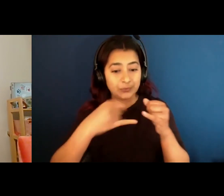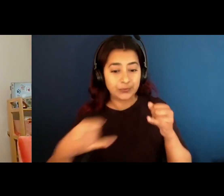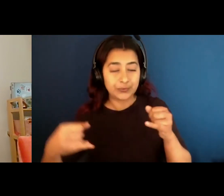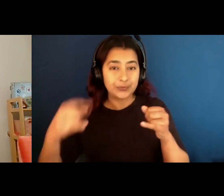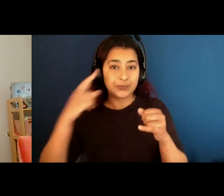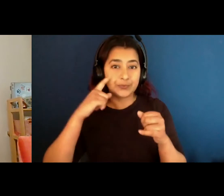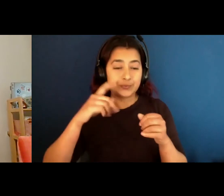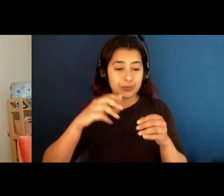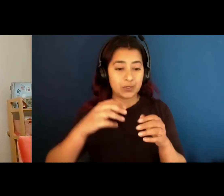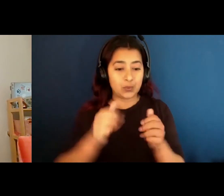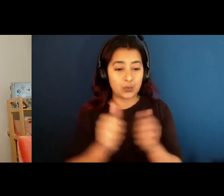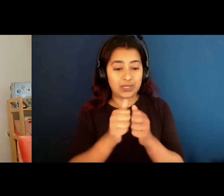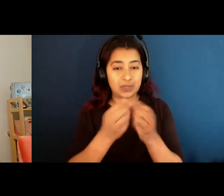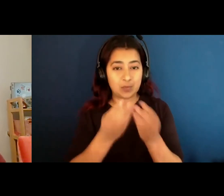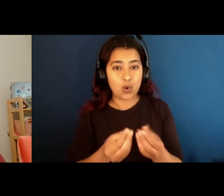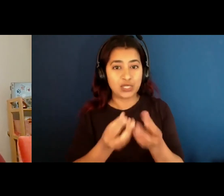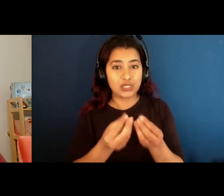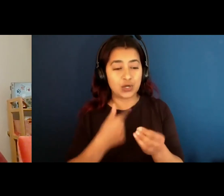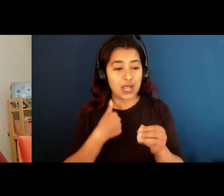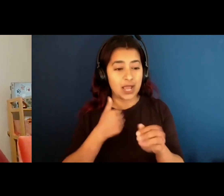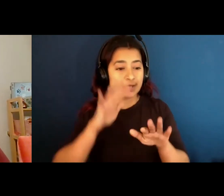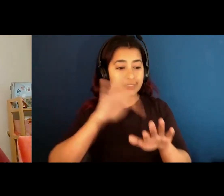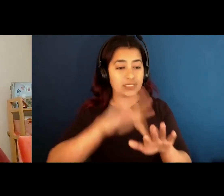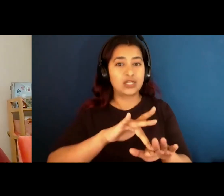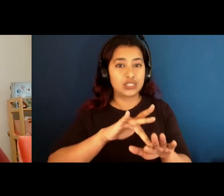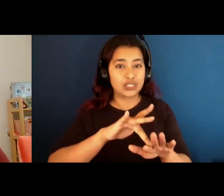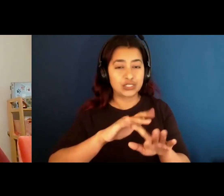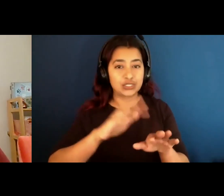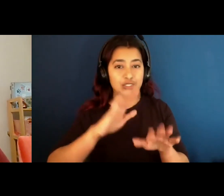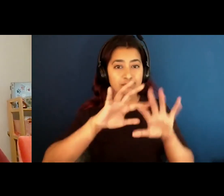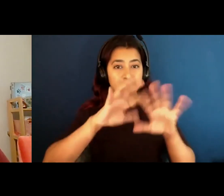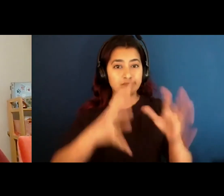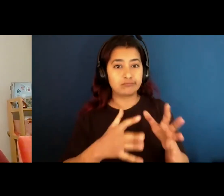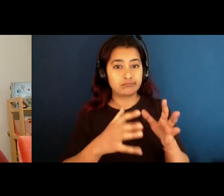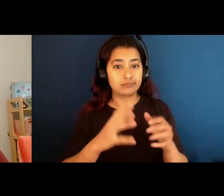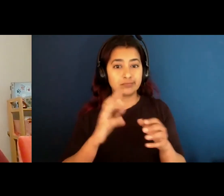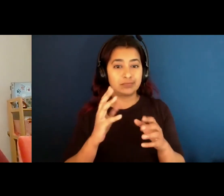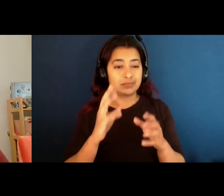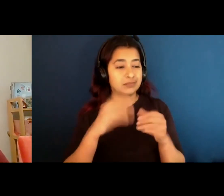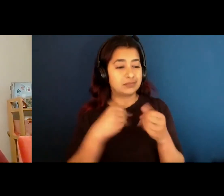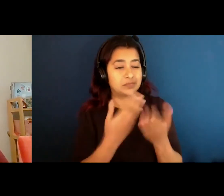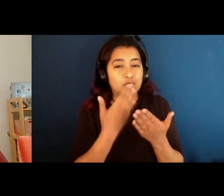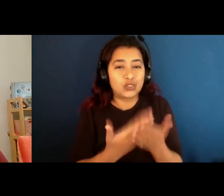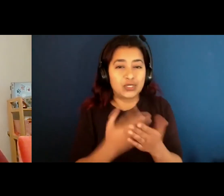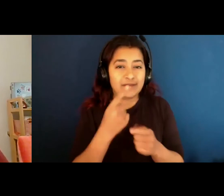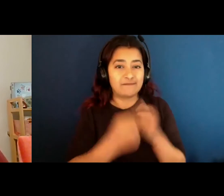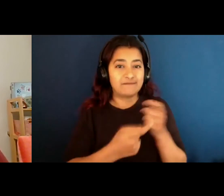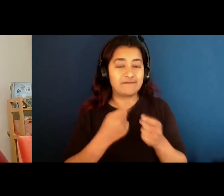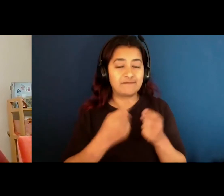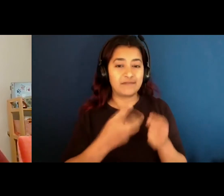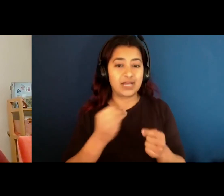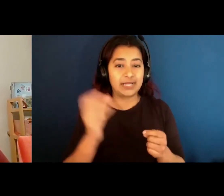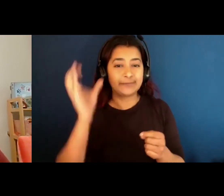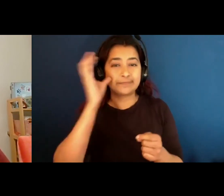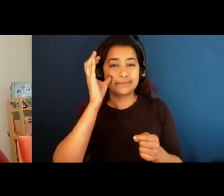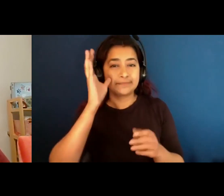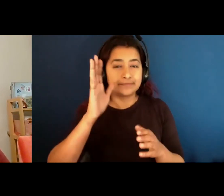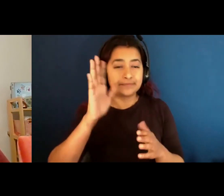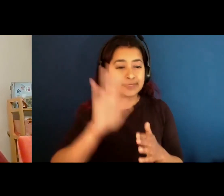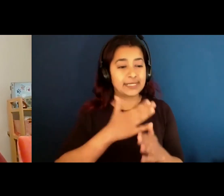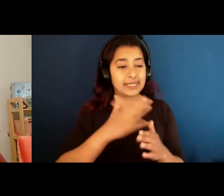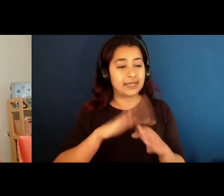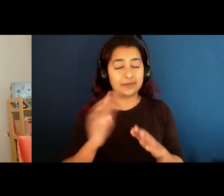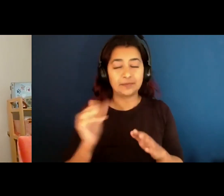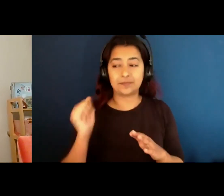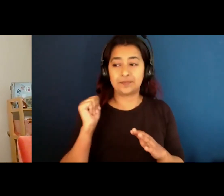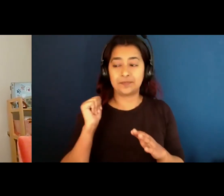I touch the scalp with ease, bring only good gifts, and listen to the singing in my lower back,